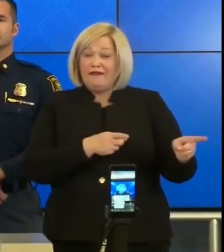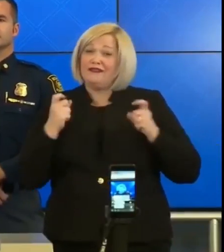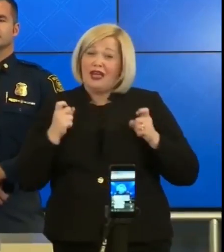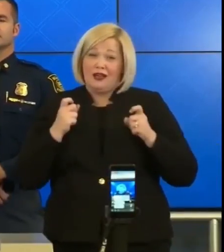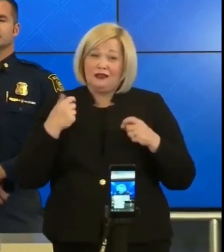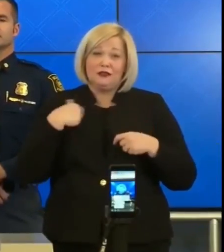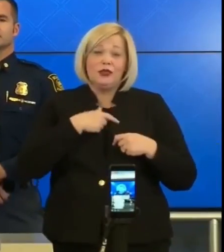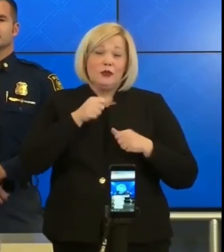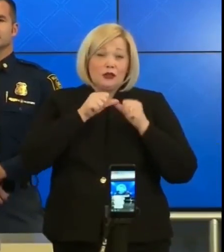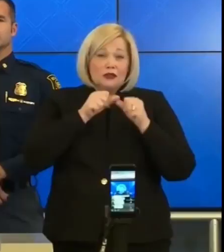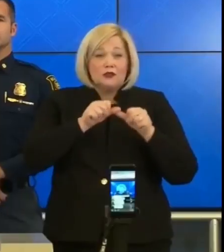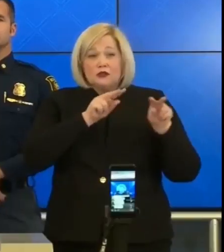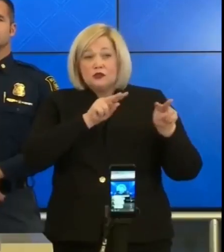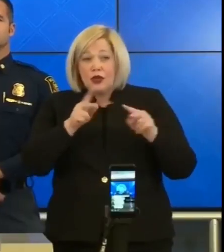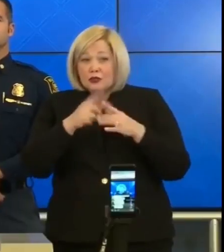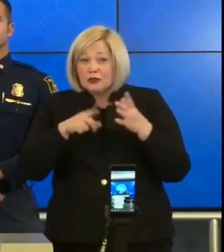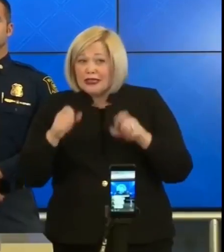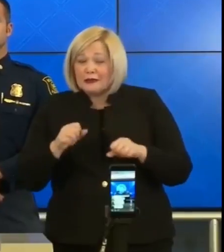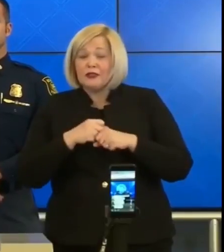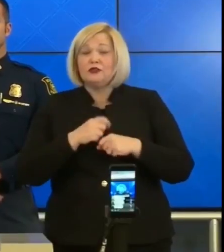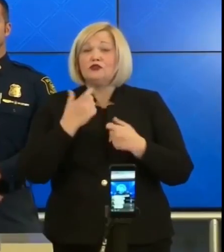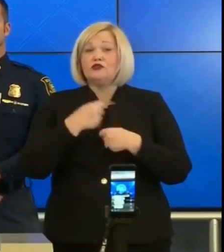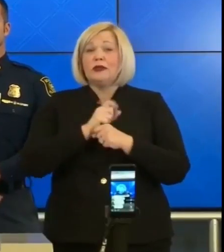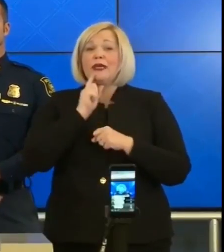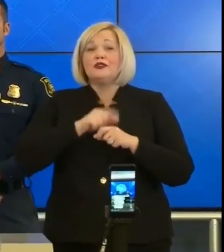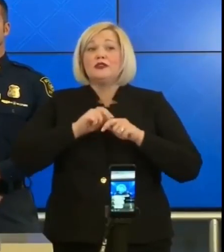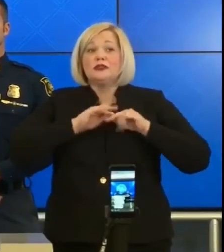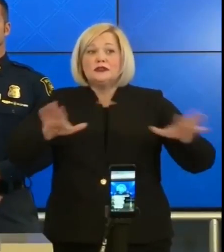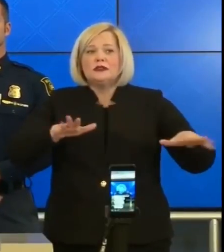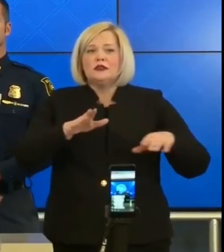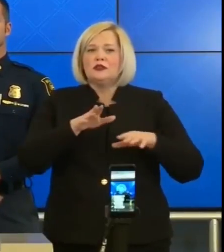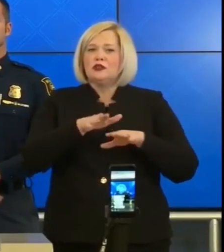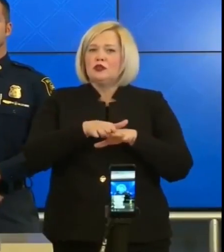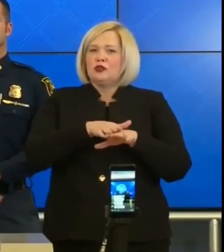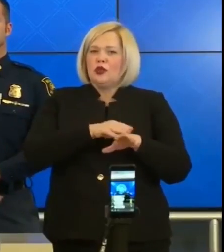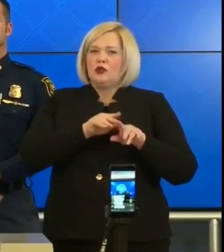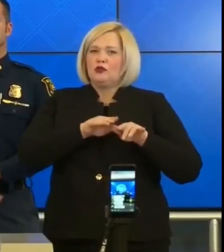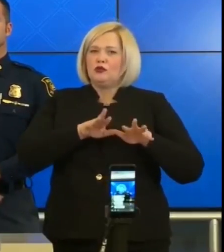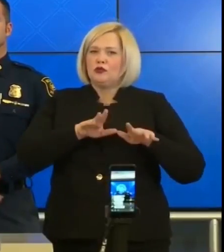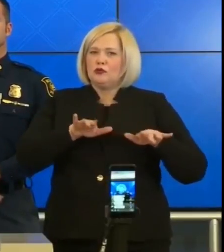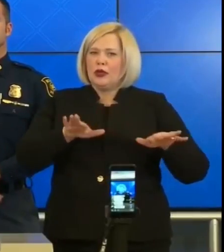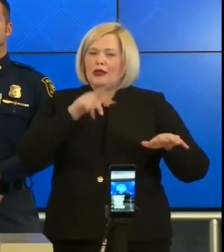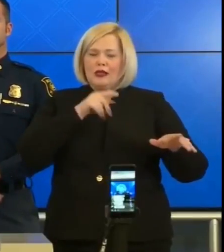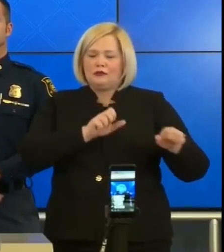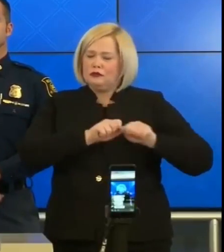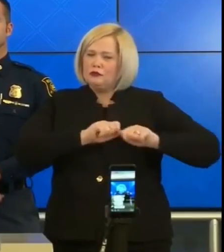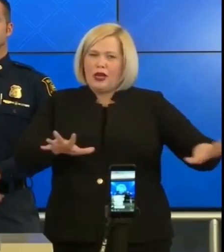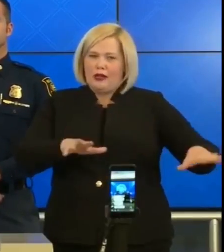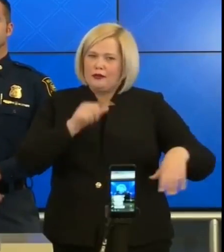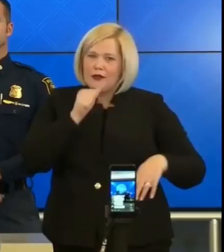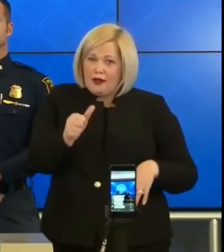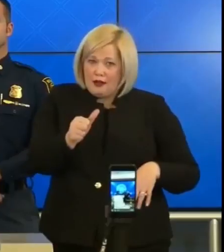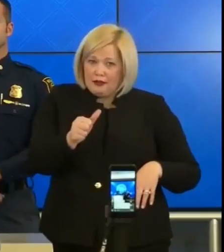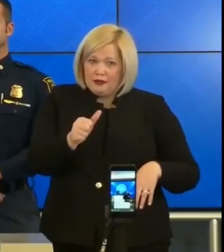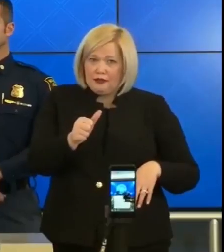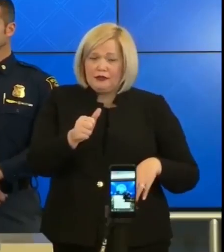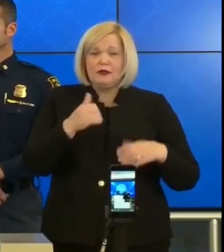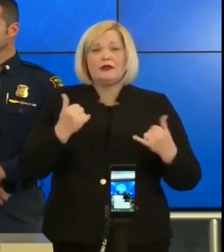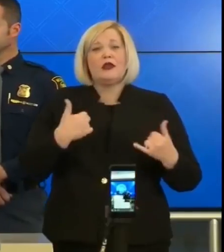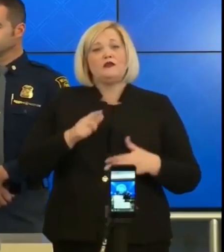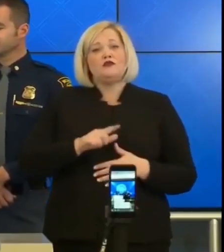monitor the situation so we can slow the spread of the disease in Michigan as much as possible. With that, I'll turn it back over to Governor